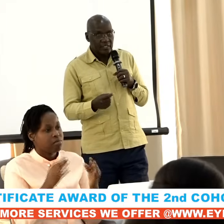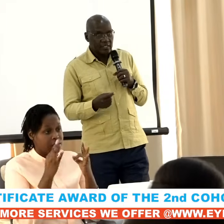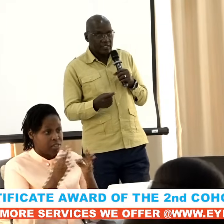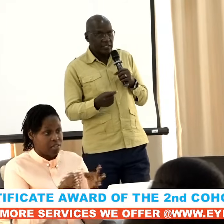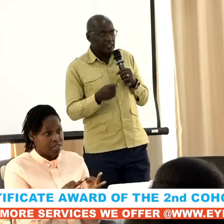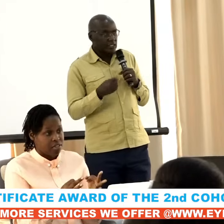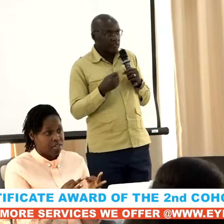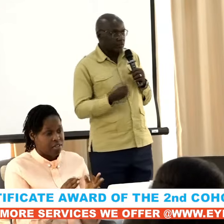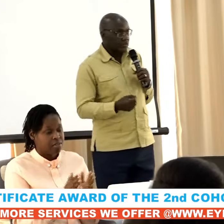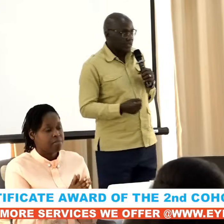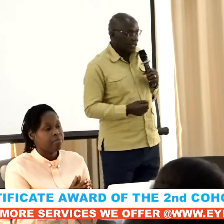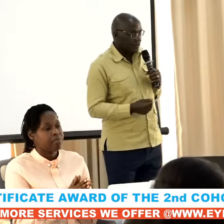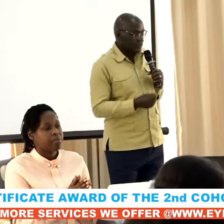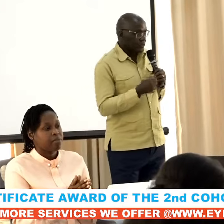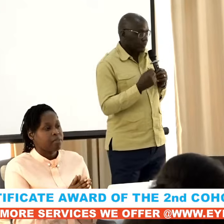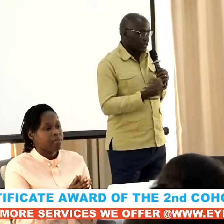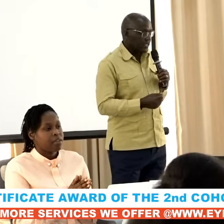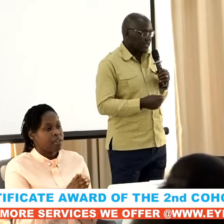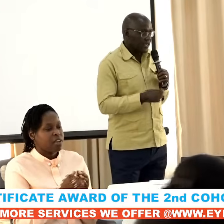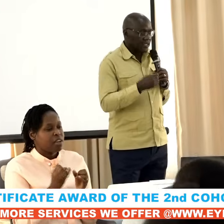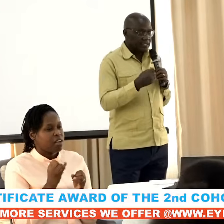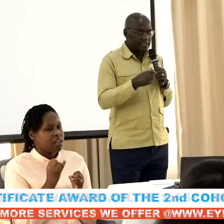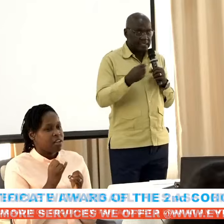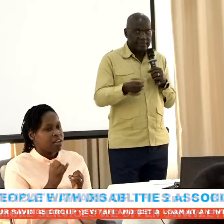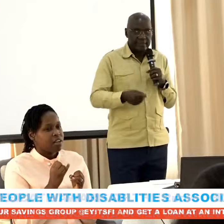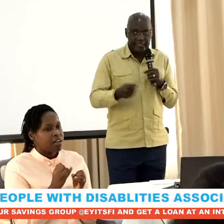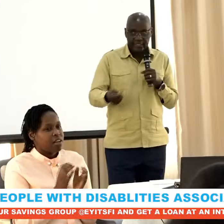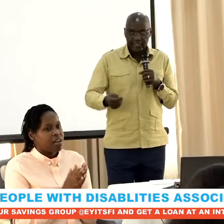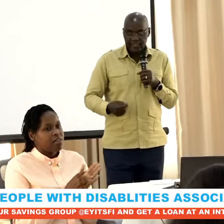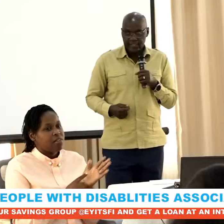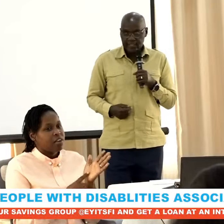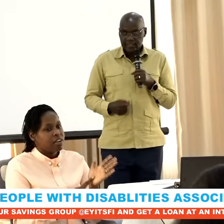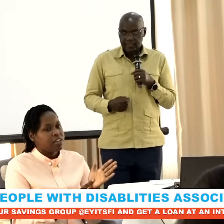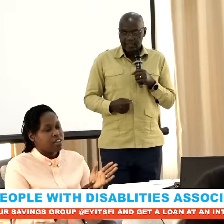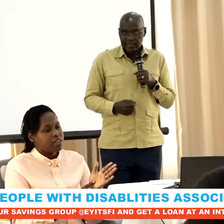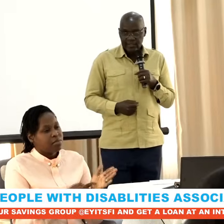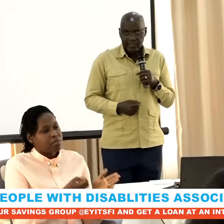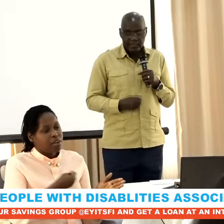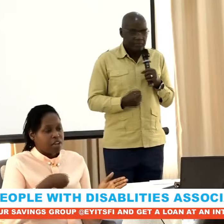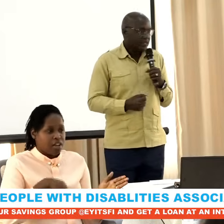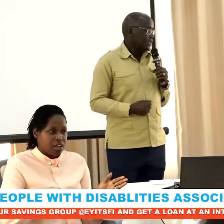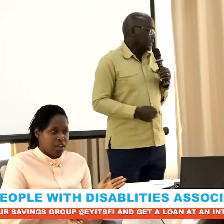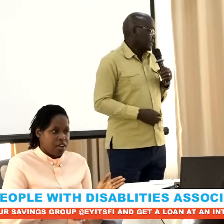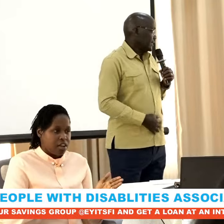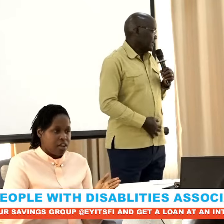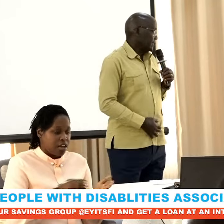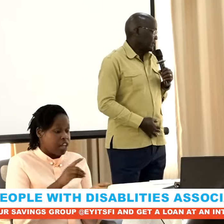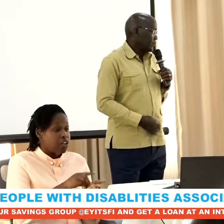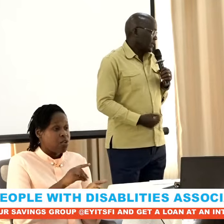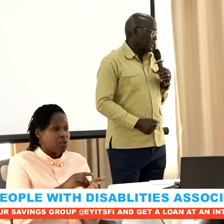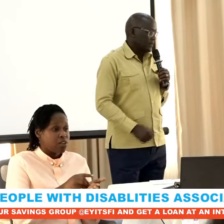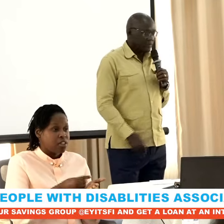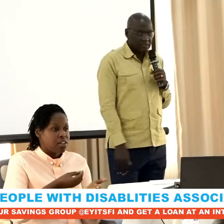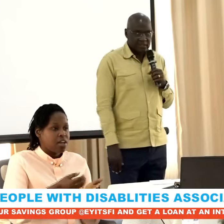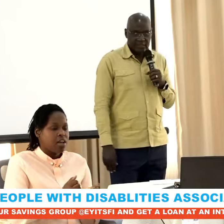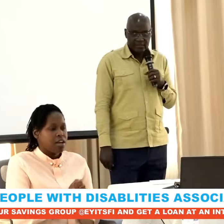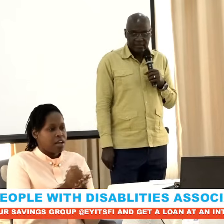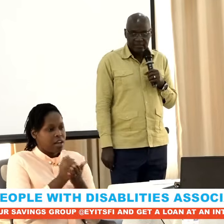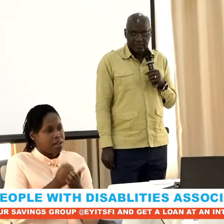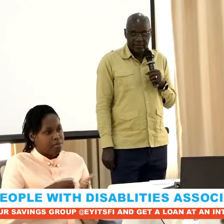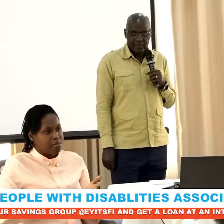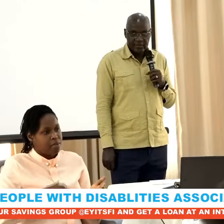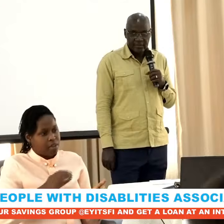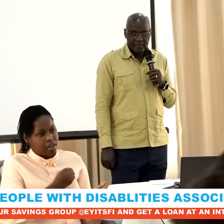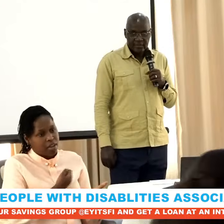Assuming this is a doctor who is blind and is delivering a pregnant lady, what happens?